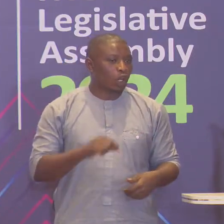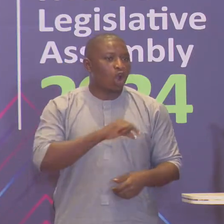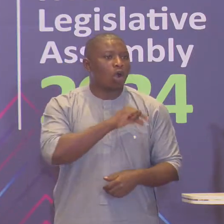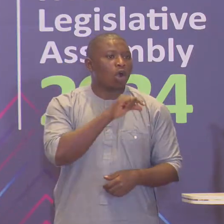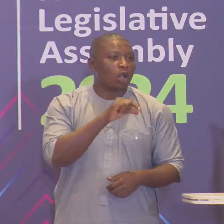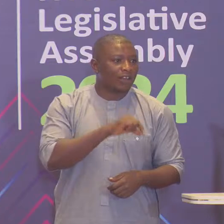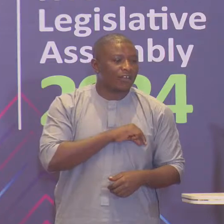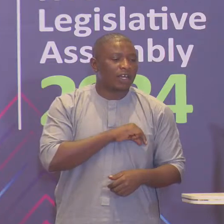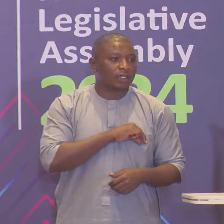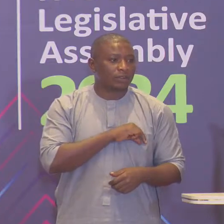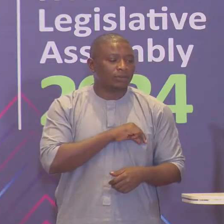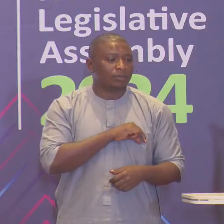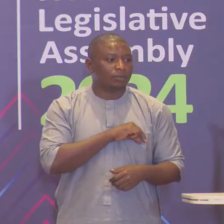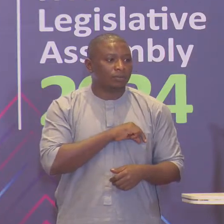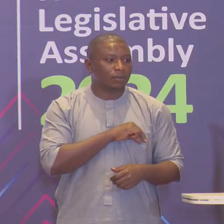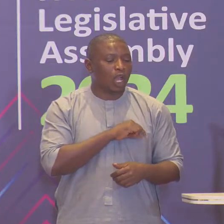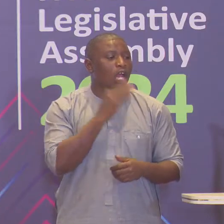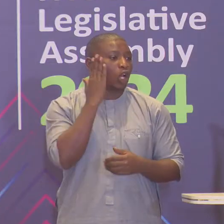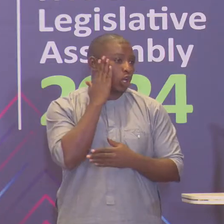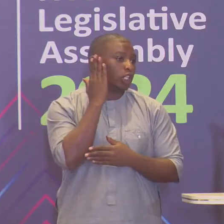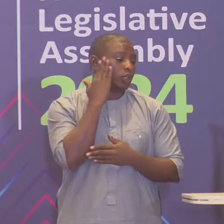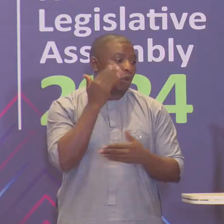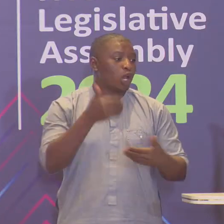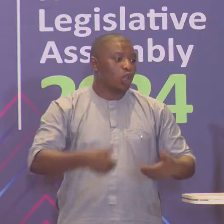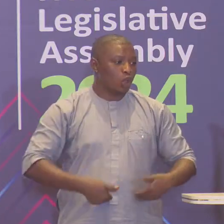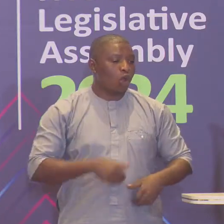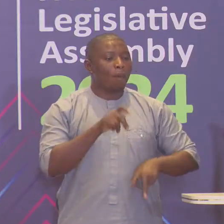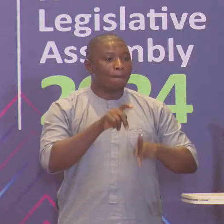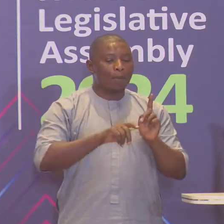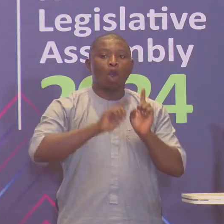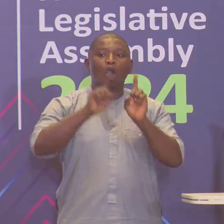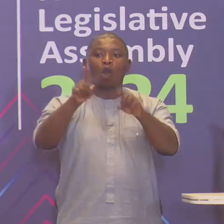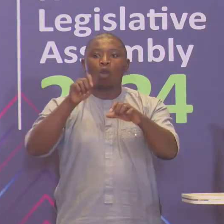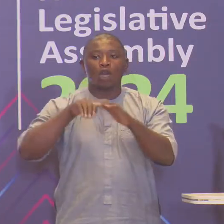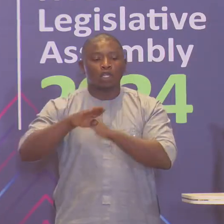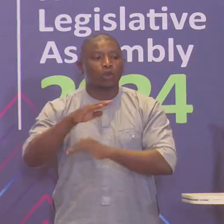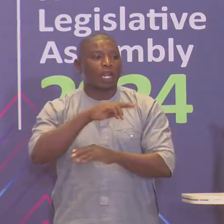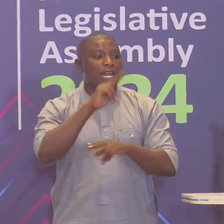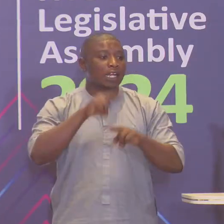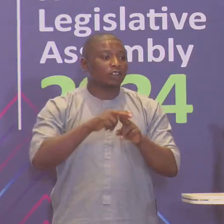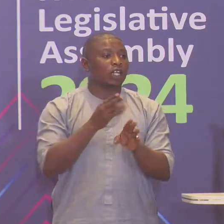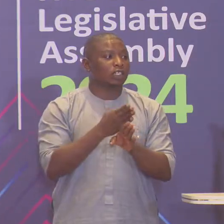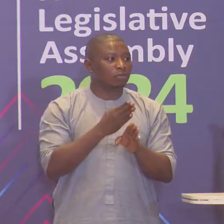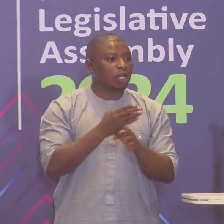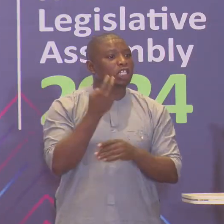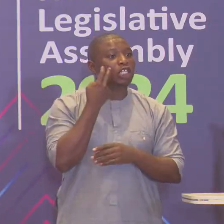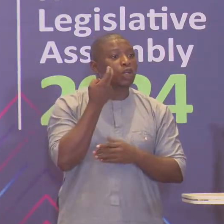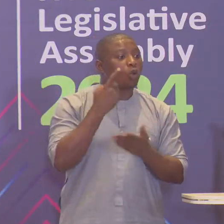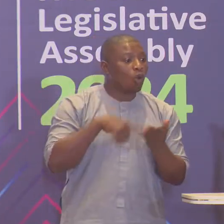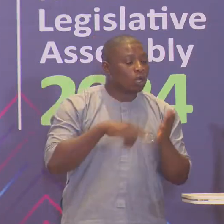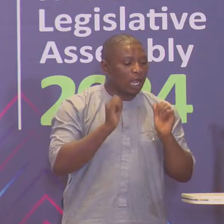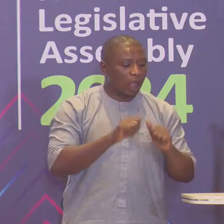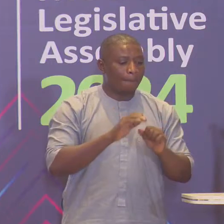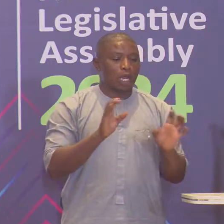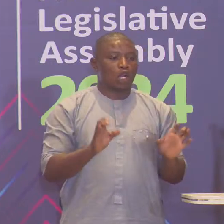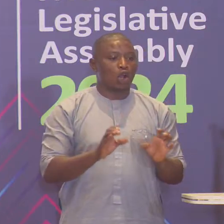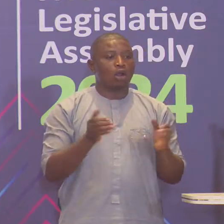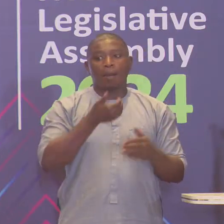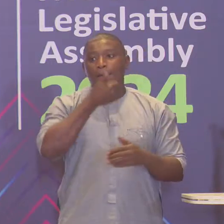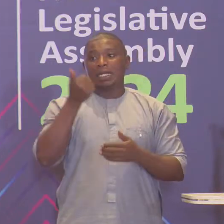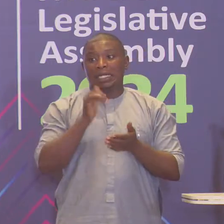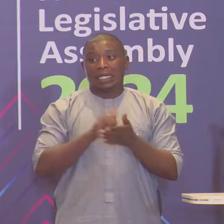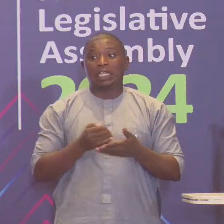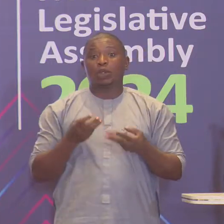qualified and knowledgeable young people go into the National Assembly, see what can be done better, because that's the only way we can sustain